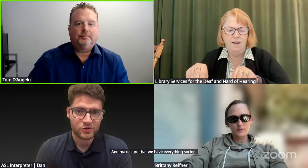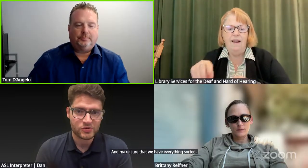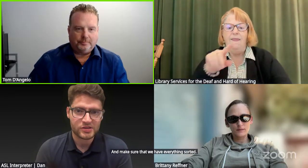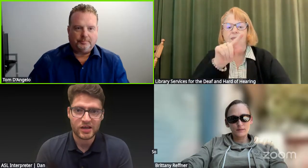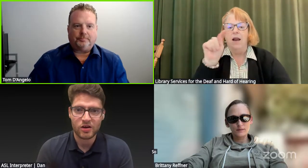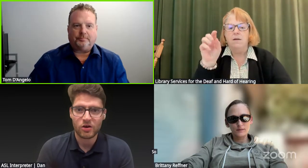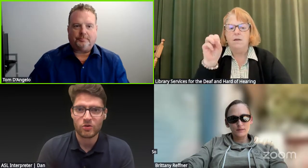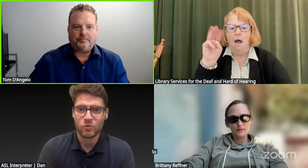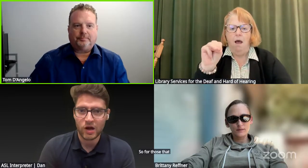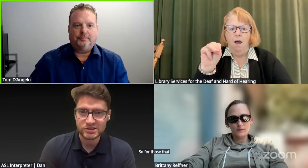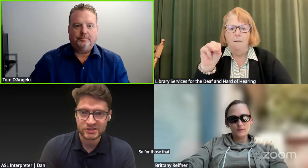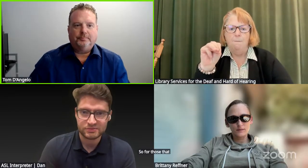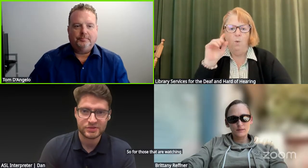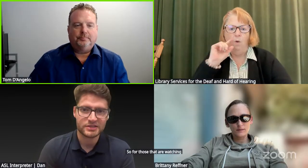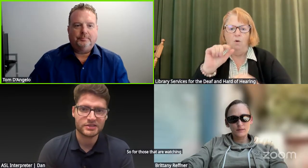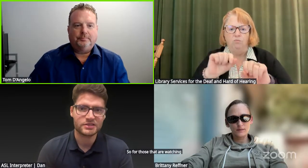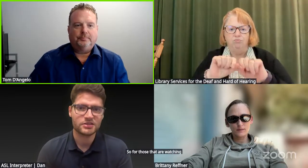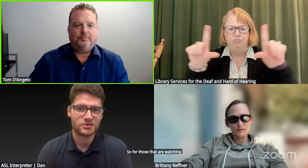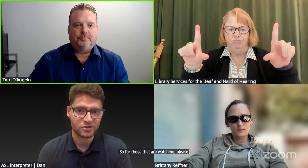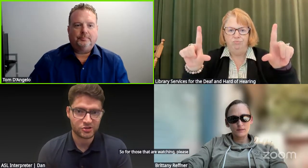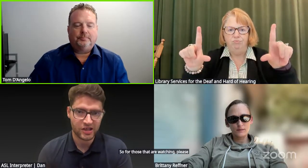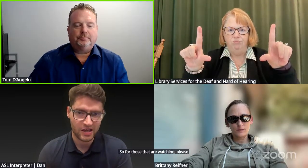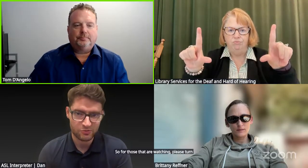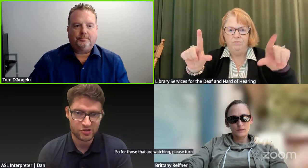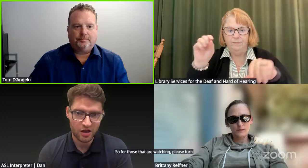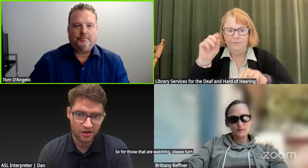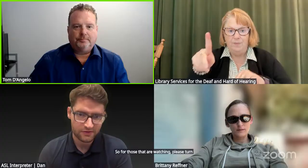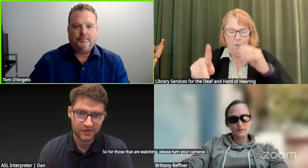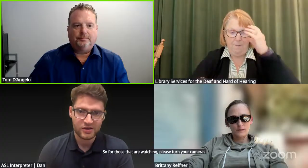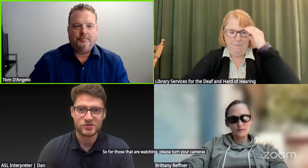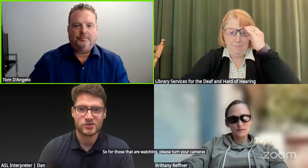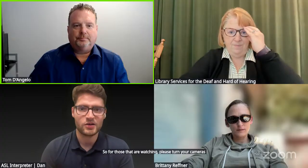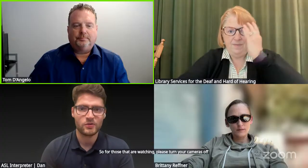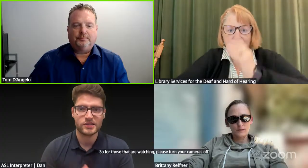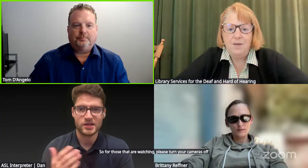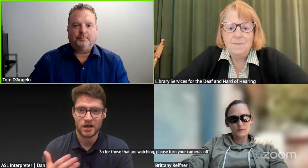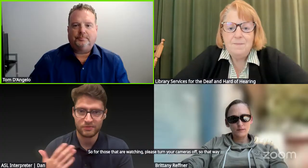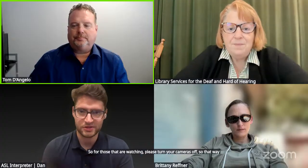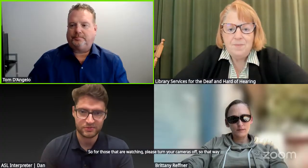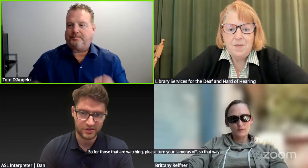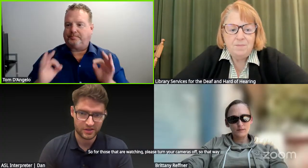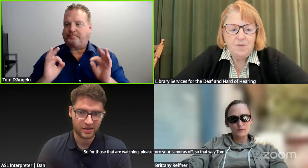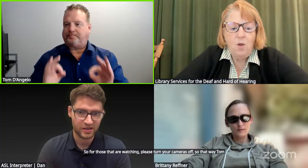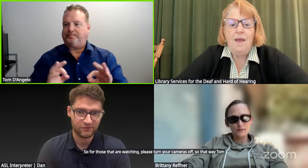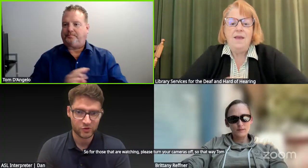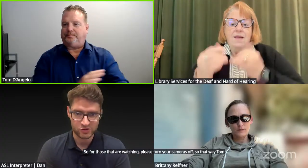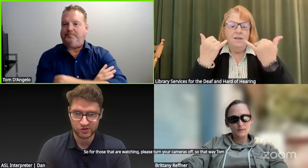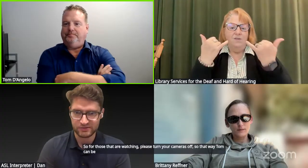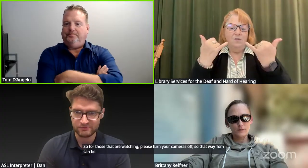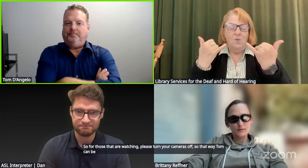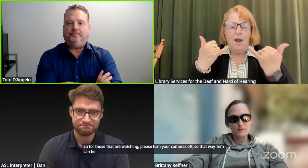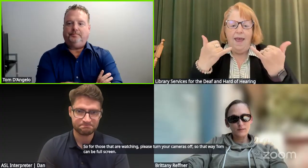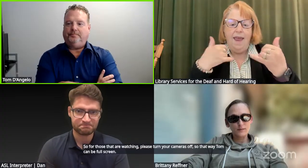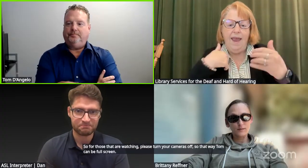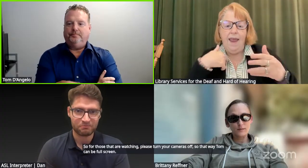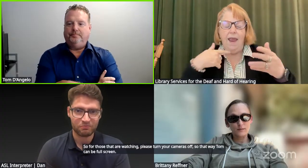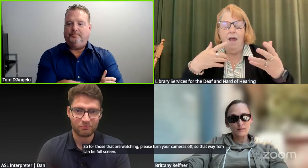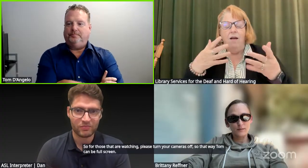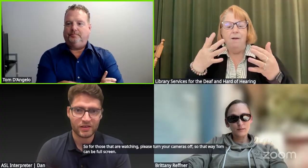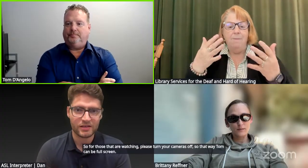for those that are watching, please turn your cameras off so that way Tom can be full screen.